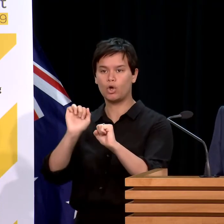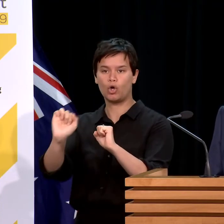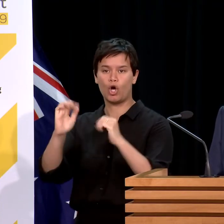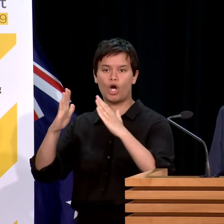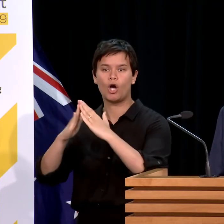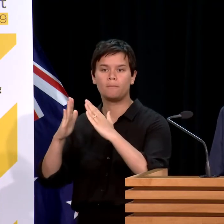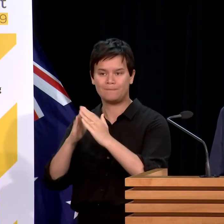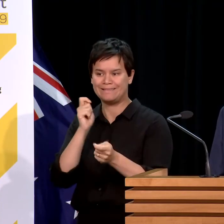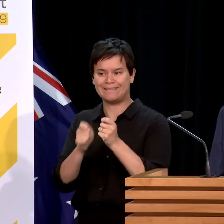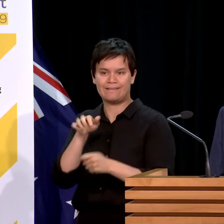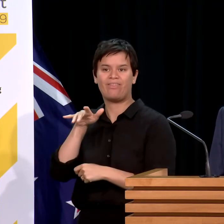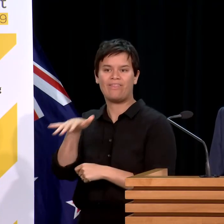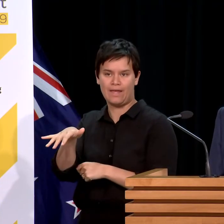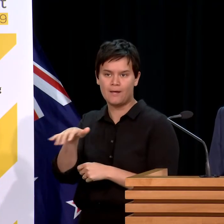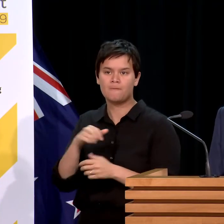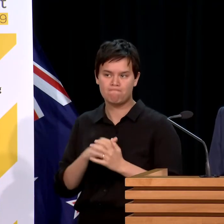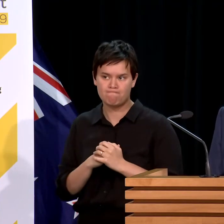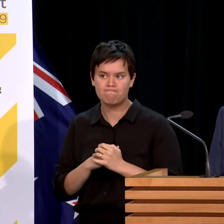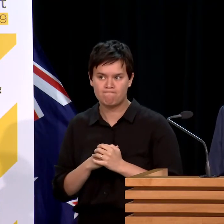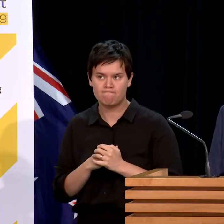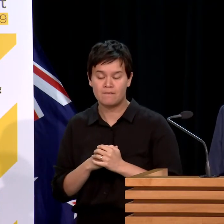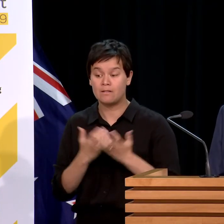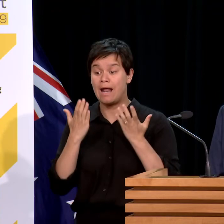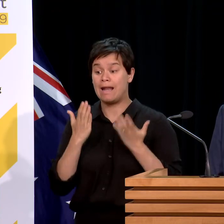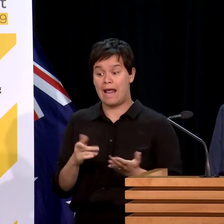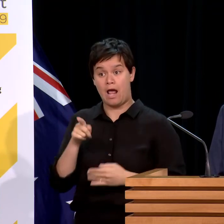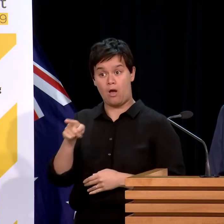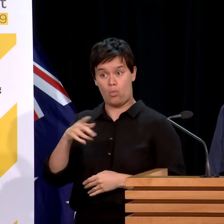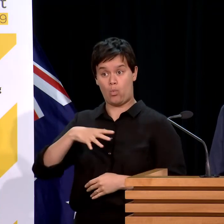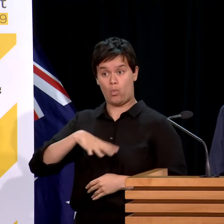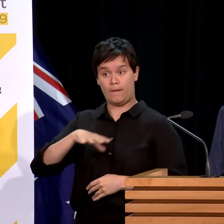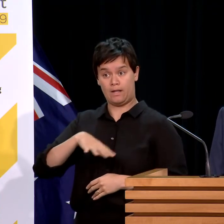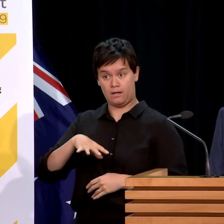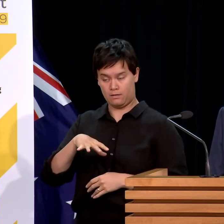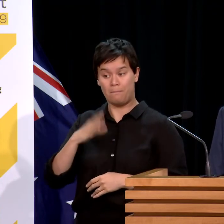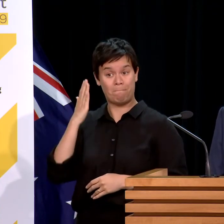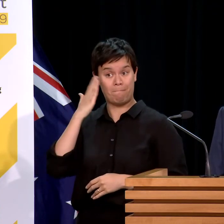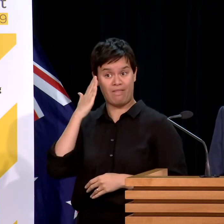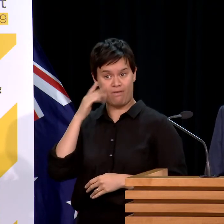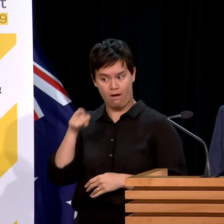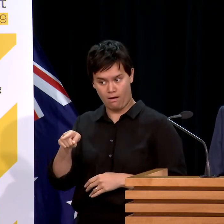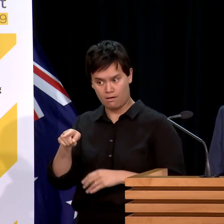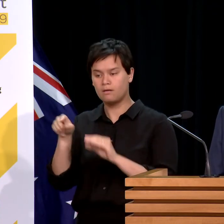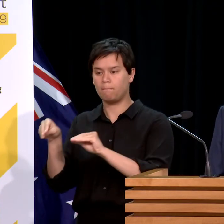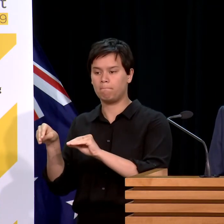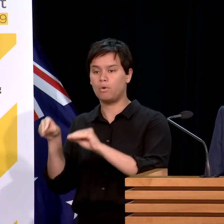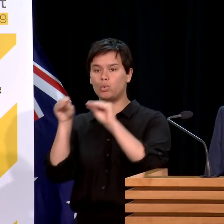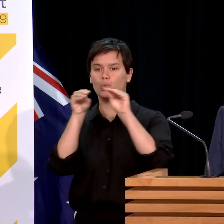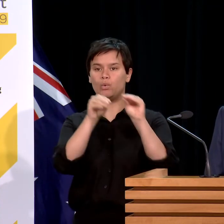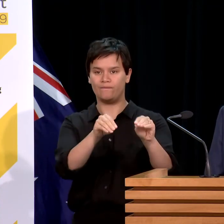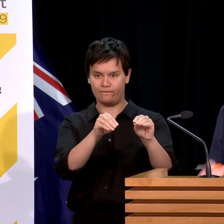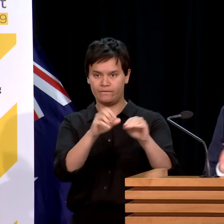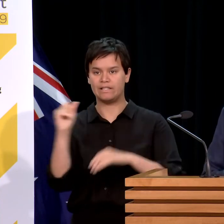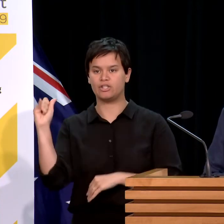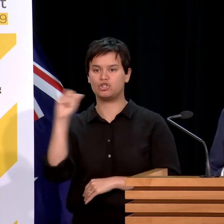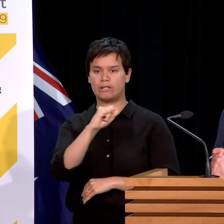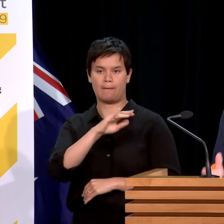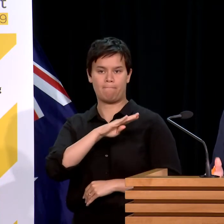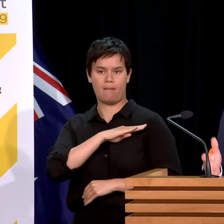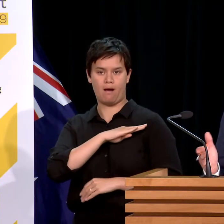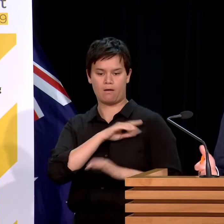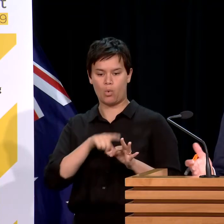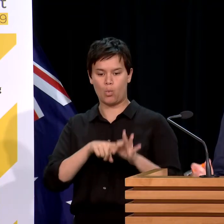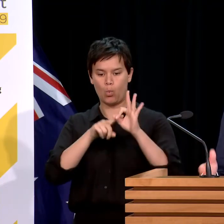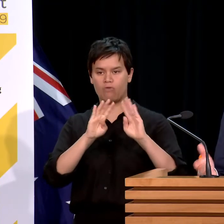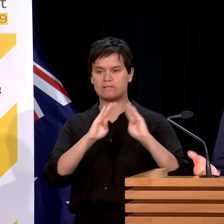So arrangements are being made now to move her to the Auckland quarantine facility, and she will continue the